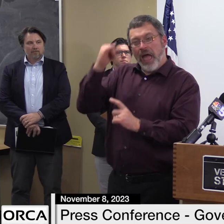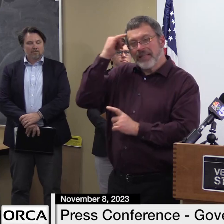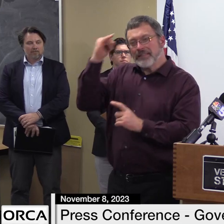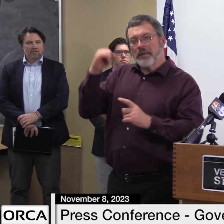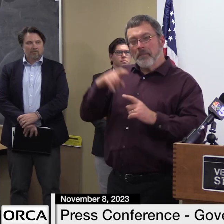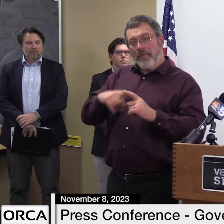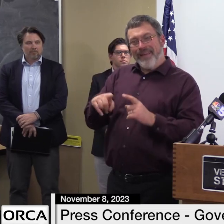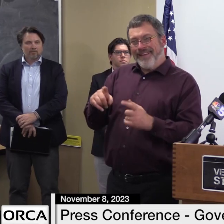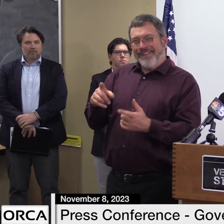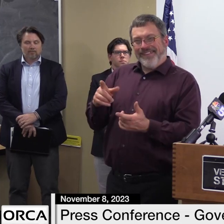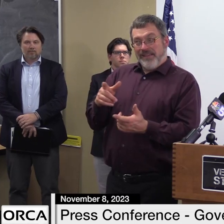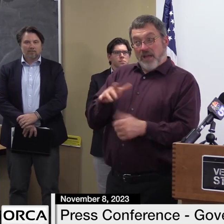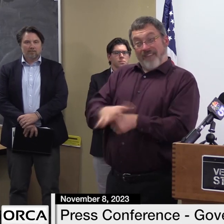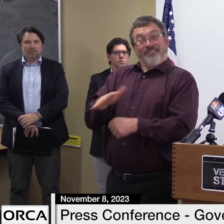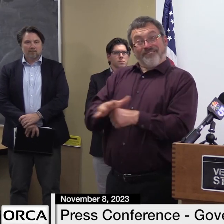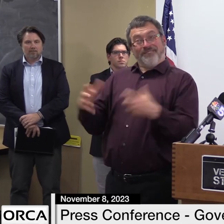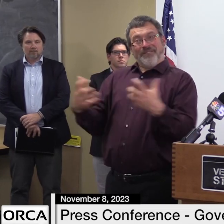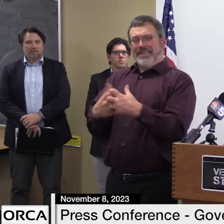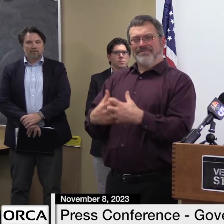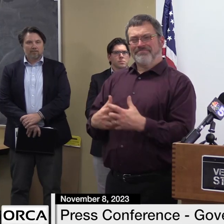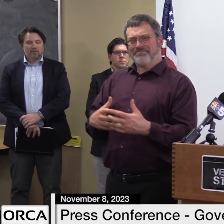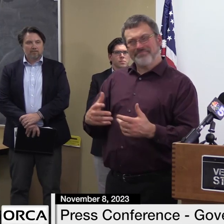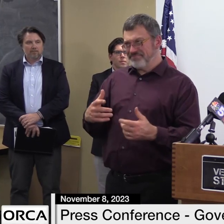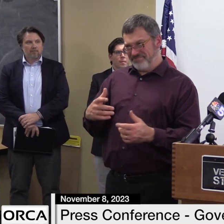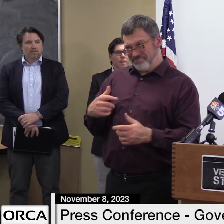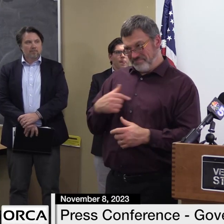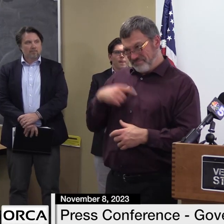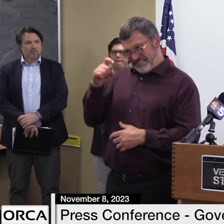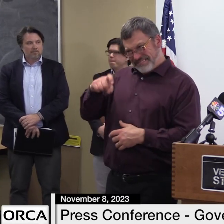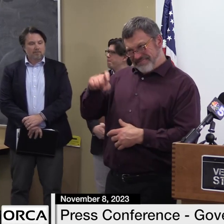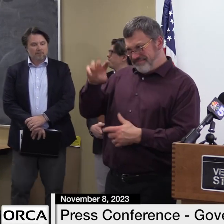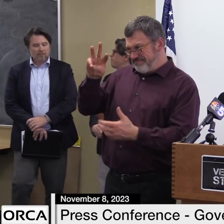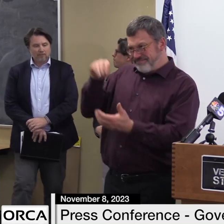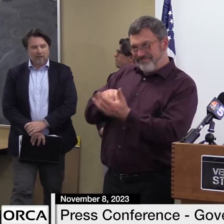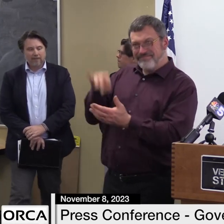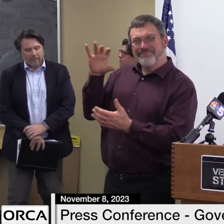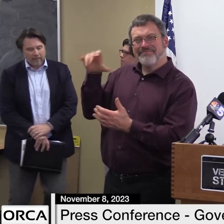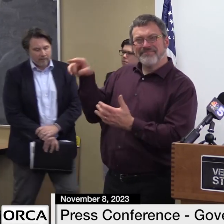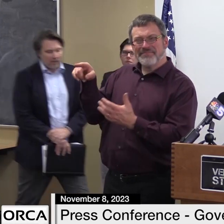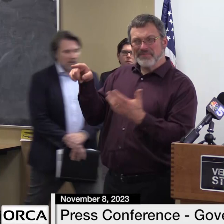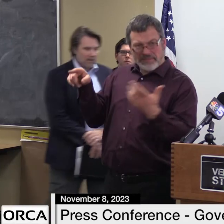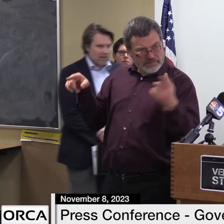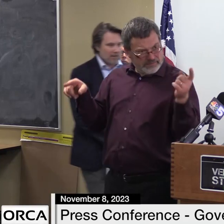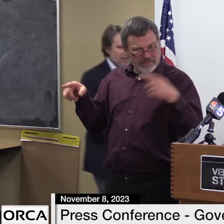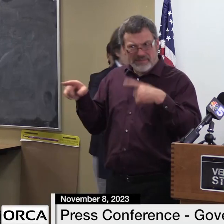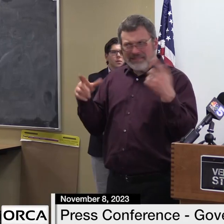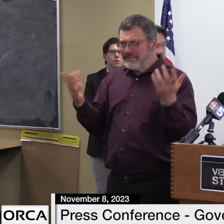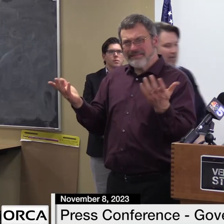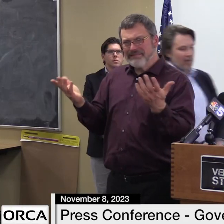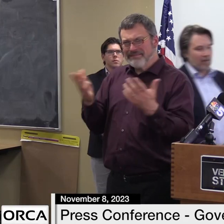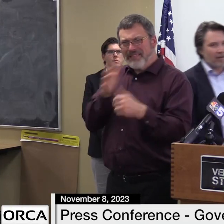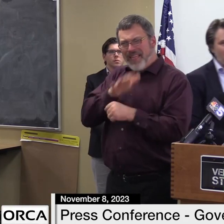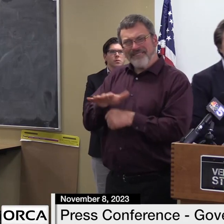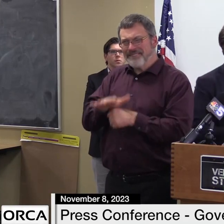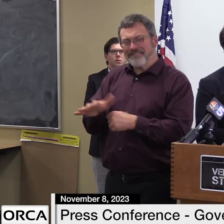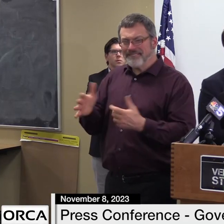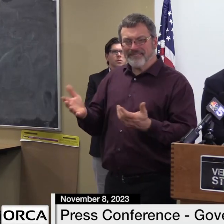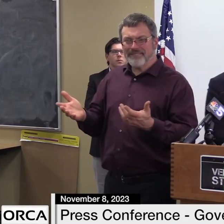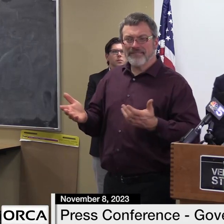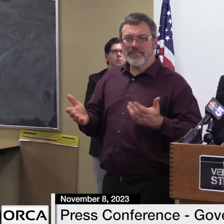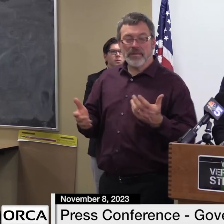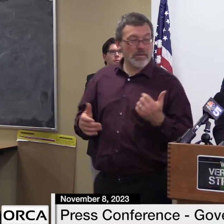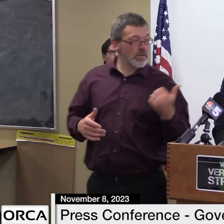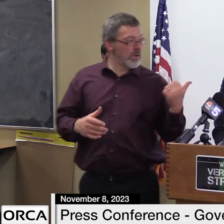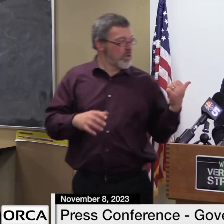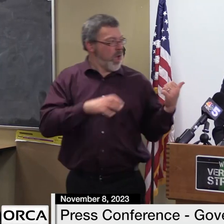to accomplish what we need to accomplish. Is that accurate, Commissioner? Yeah. That's accurate, Governor. There have been a